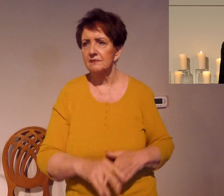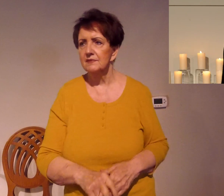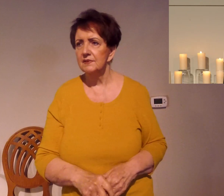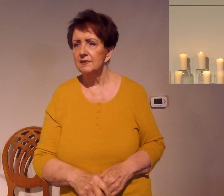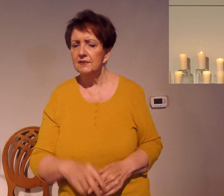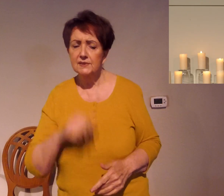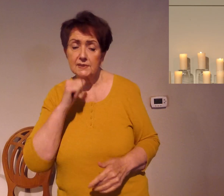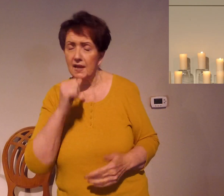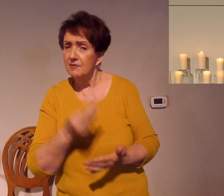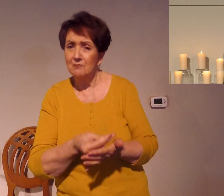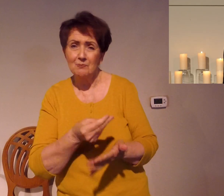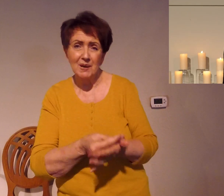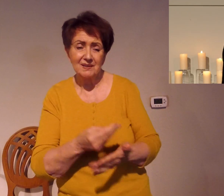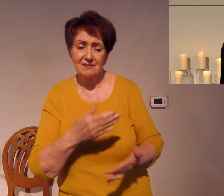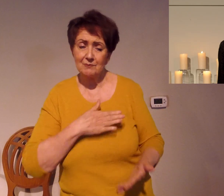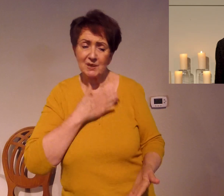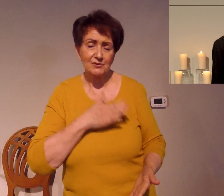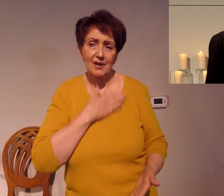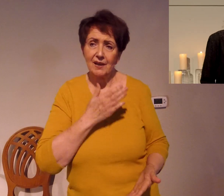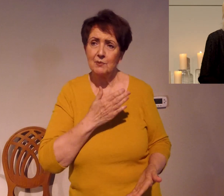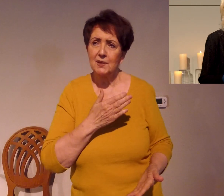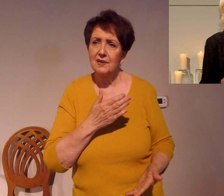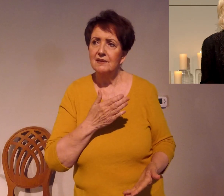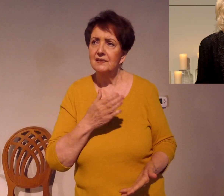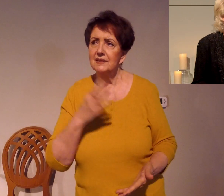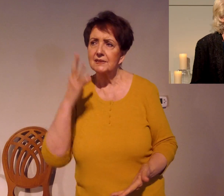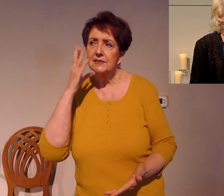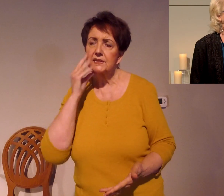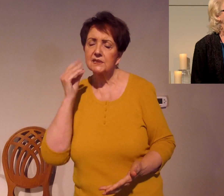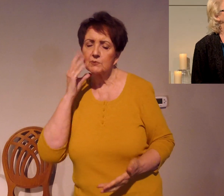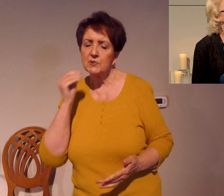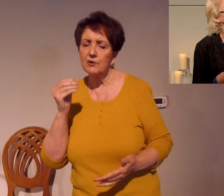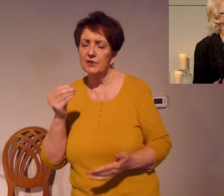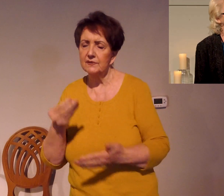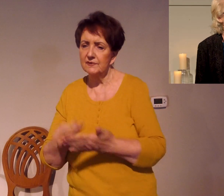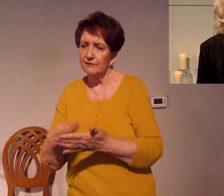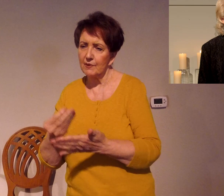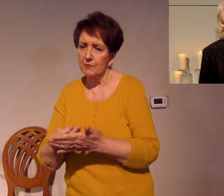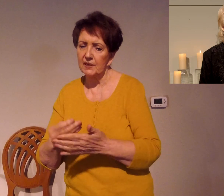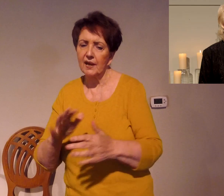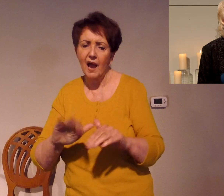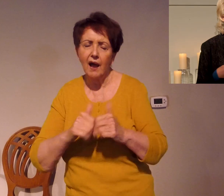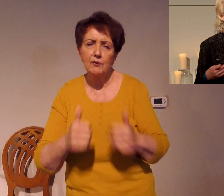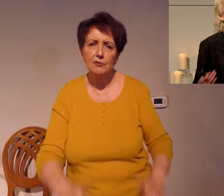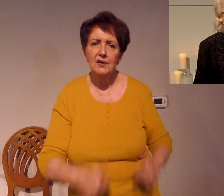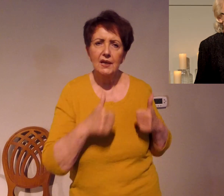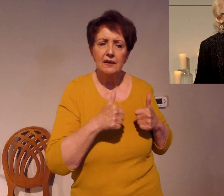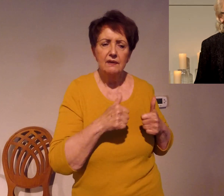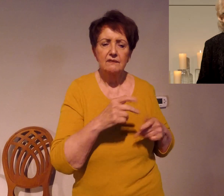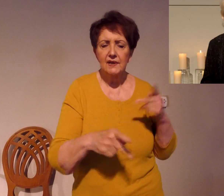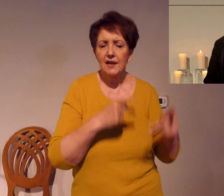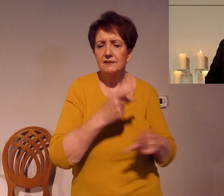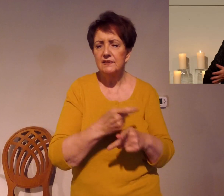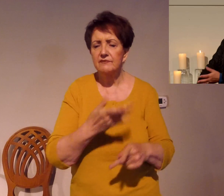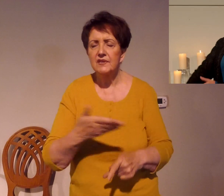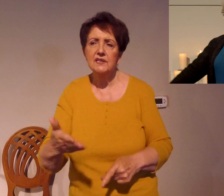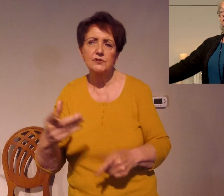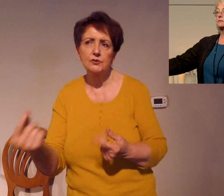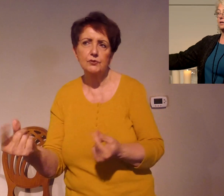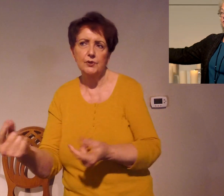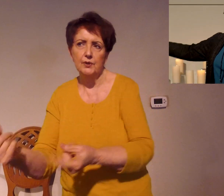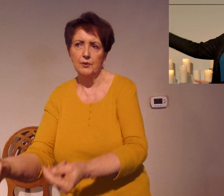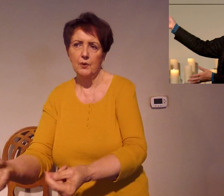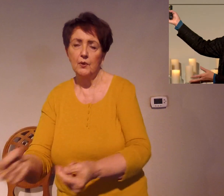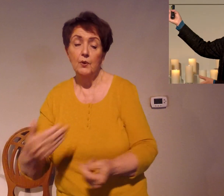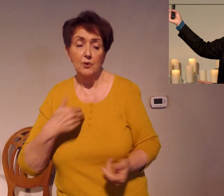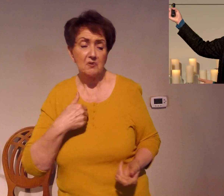money itself that makes us happy. It's what we do with it, how we live our lives, what kinds of things. So we can have tons